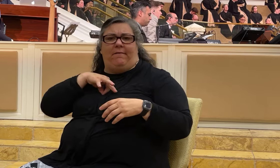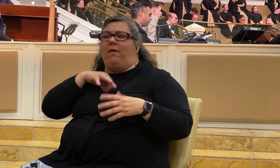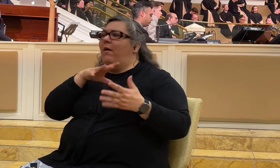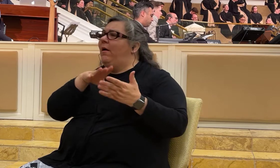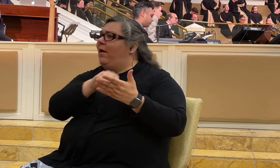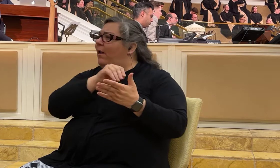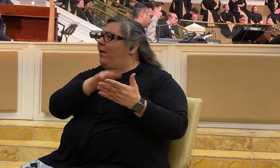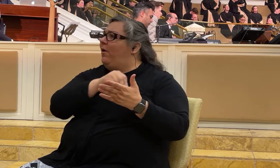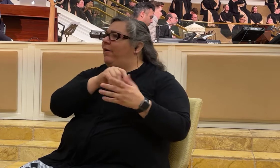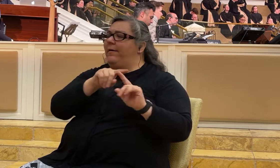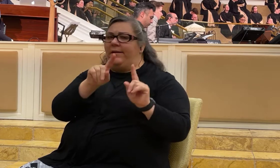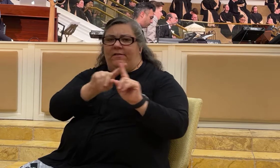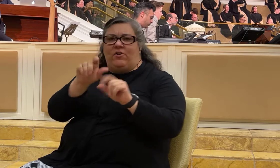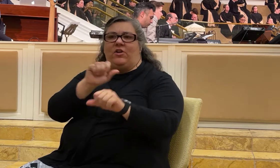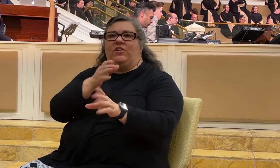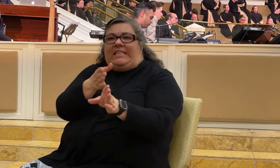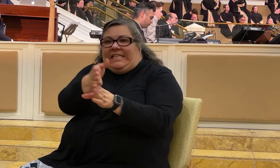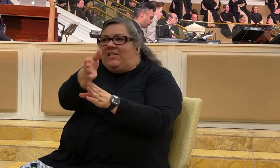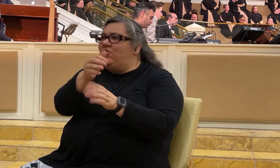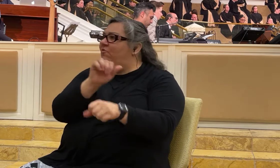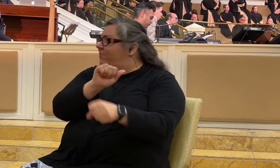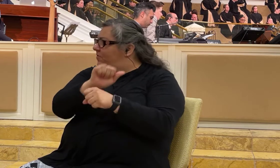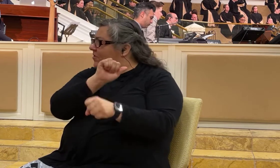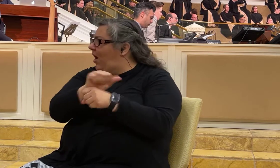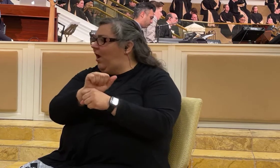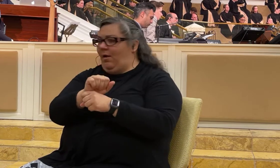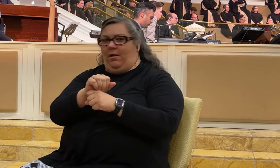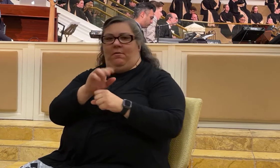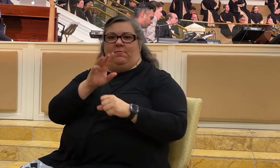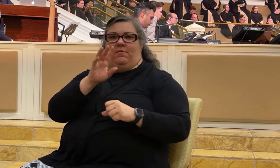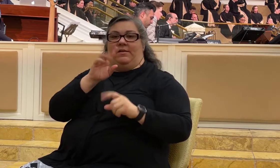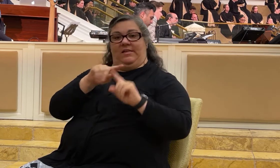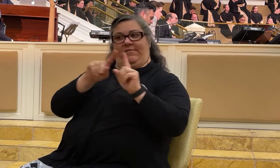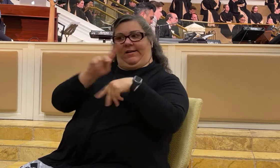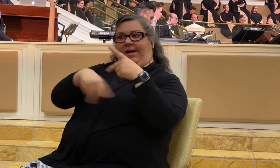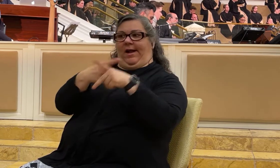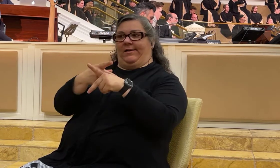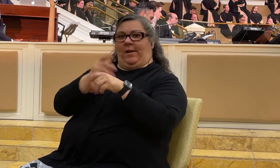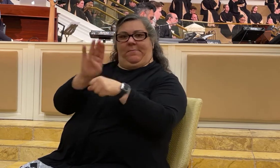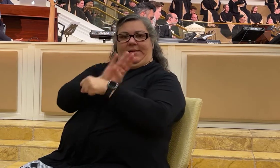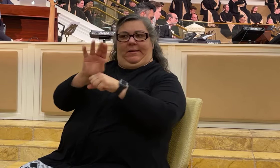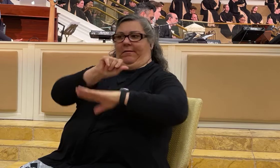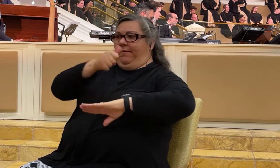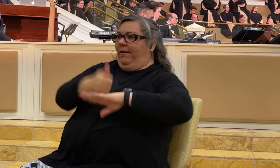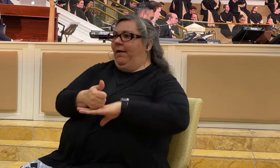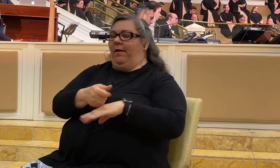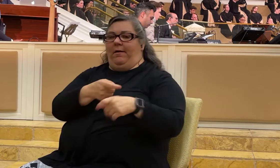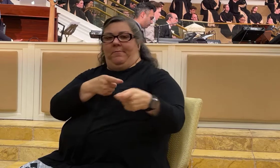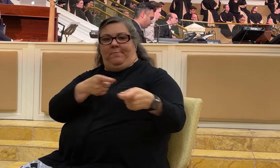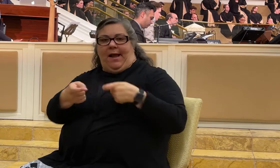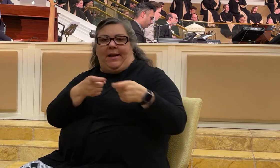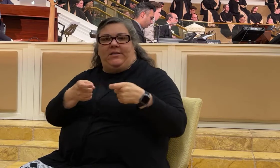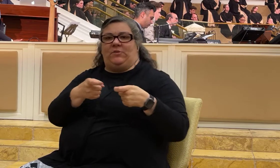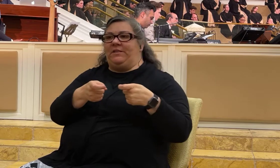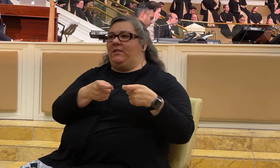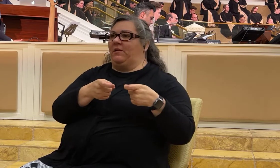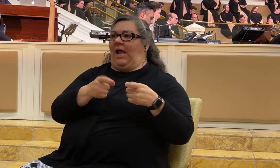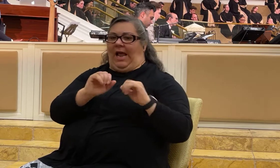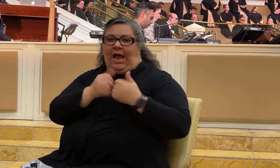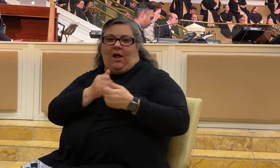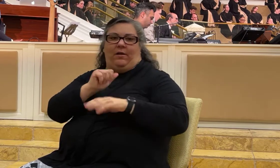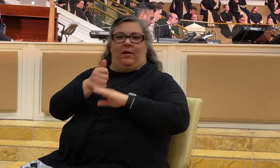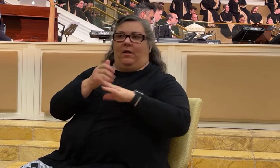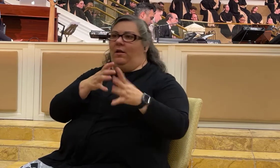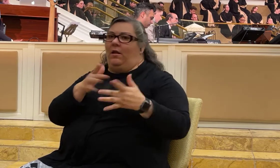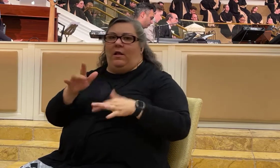learned vocations. They could experience creative works. They could learn about management and